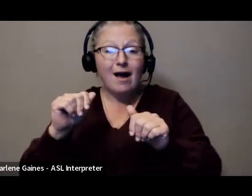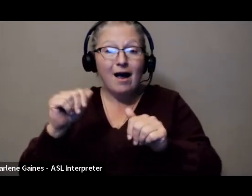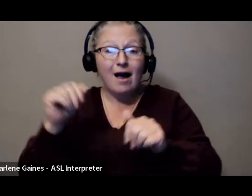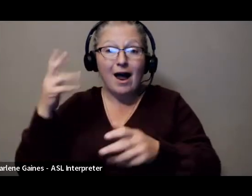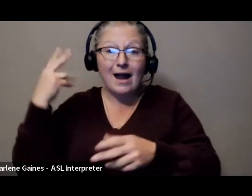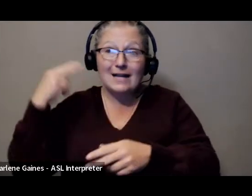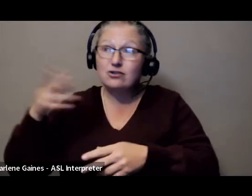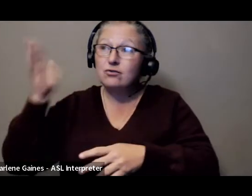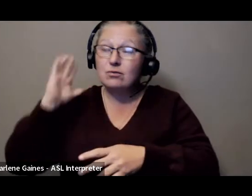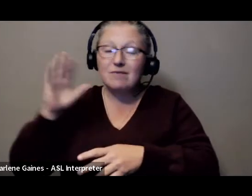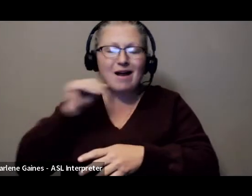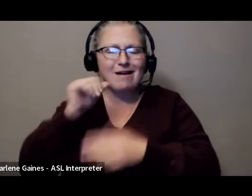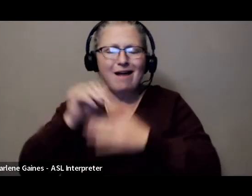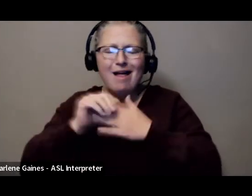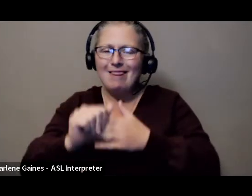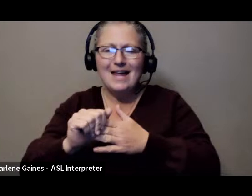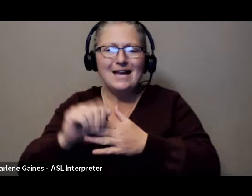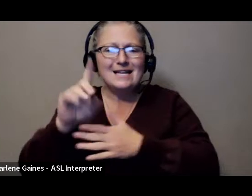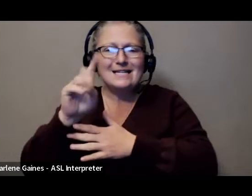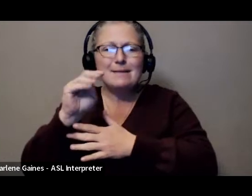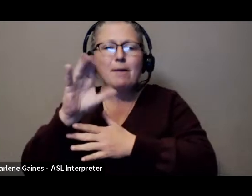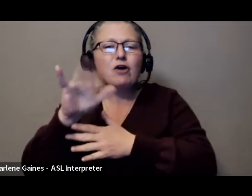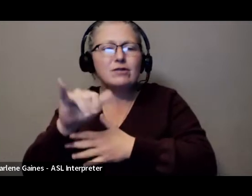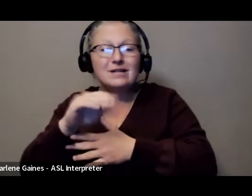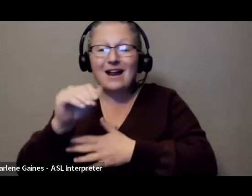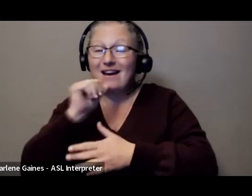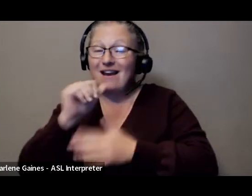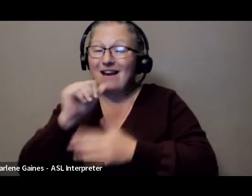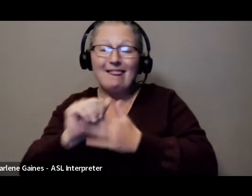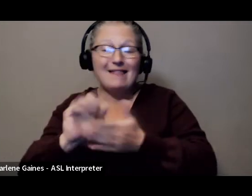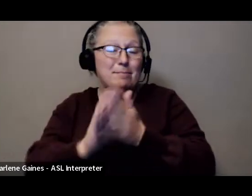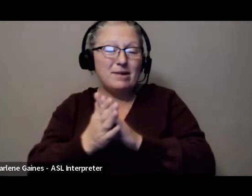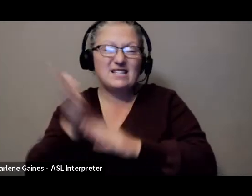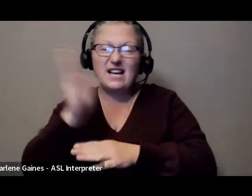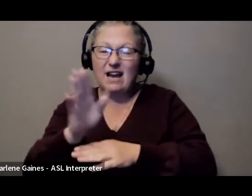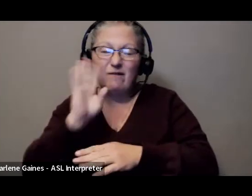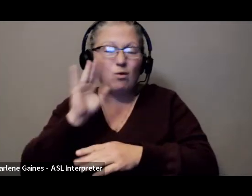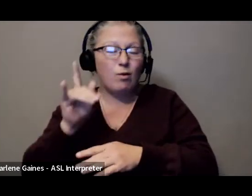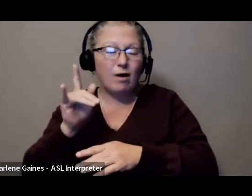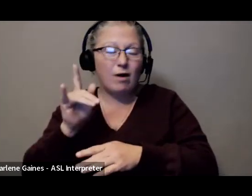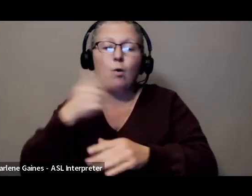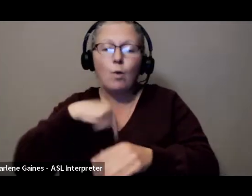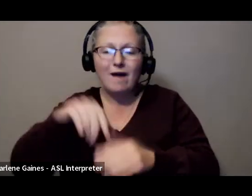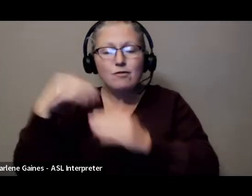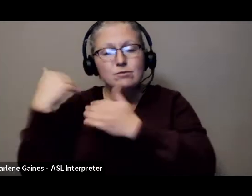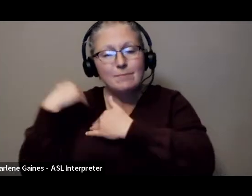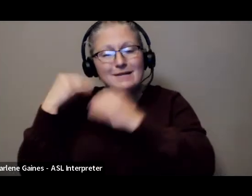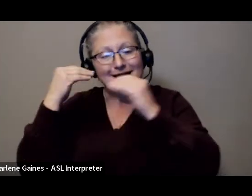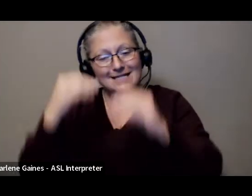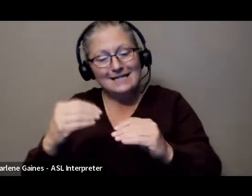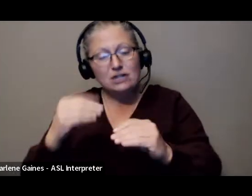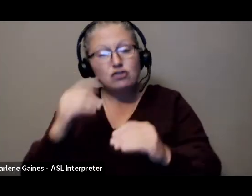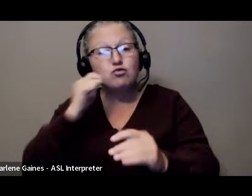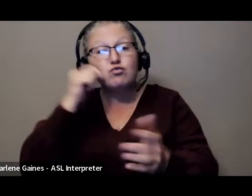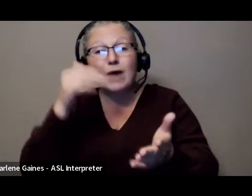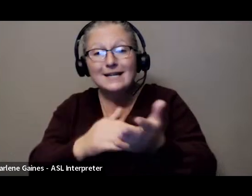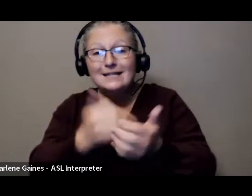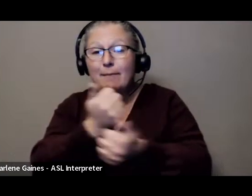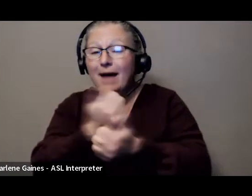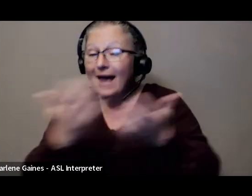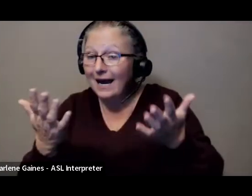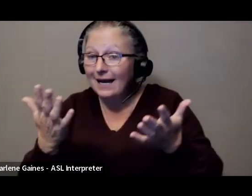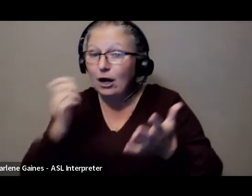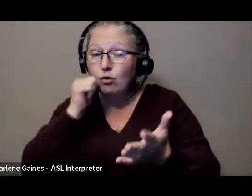not led to democracy or peace, and it never will. We have a responsibility to teach them that racism of any kind